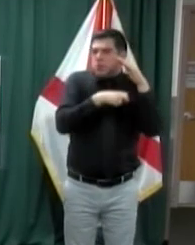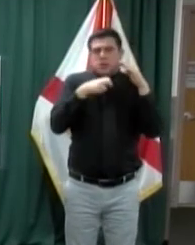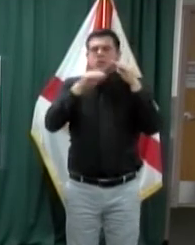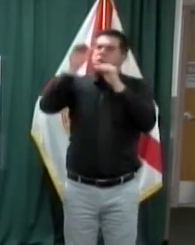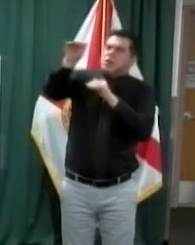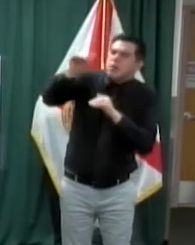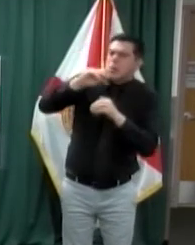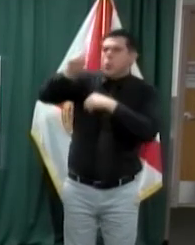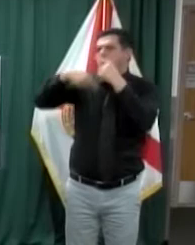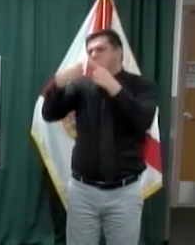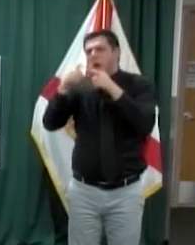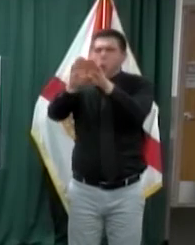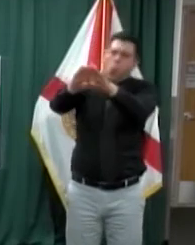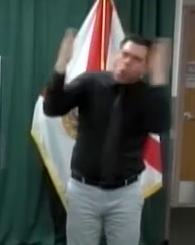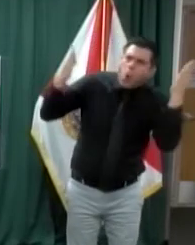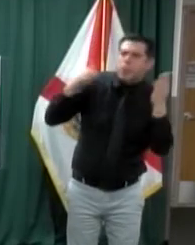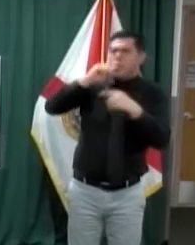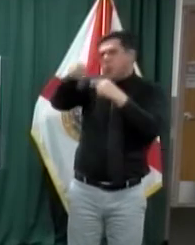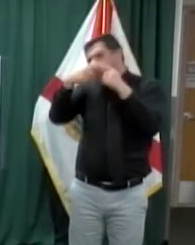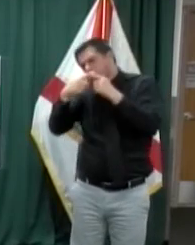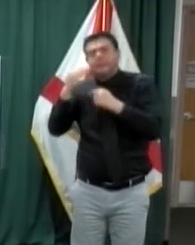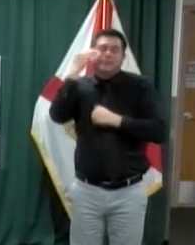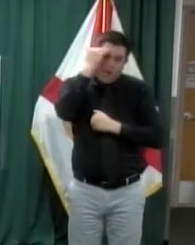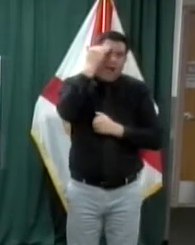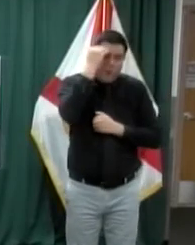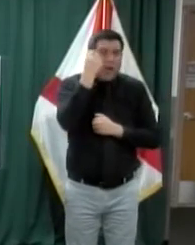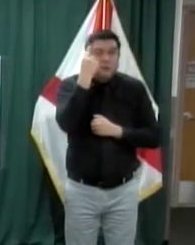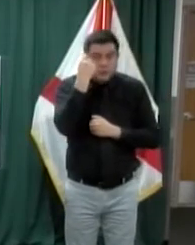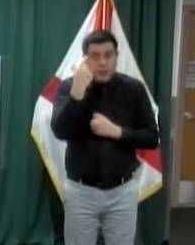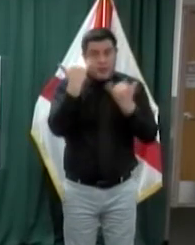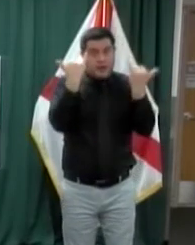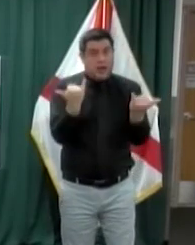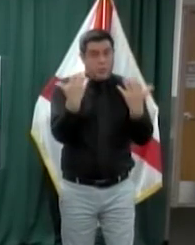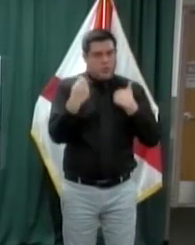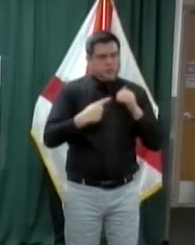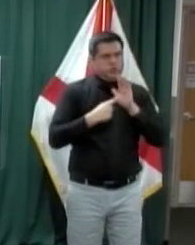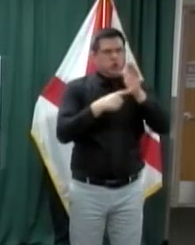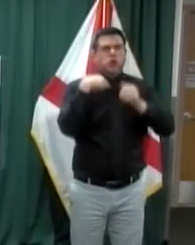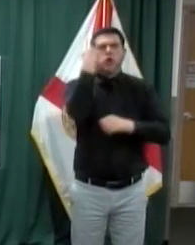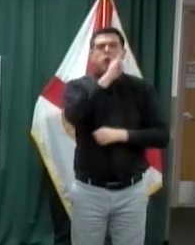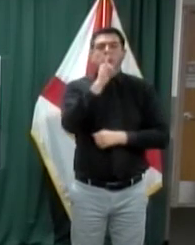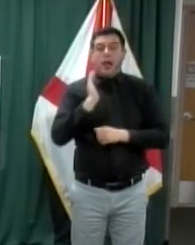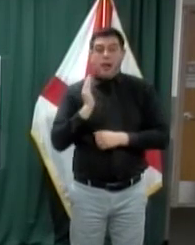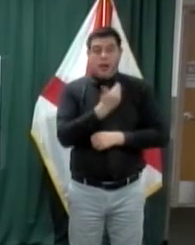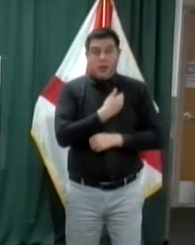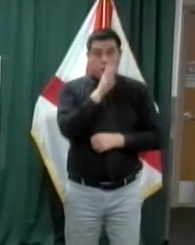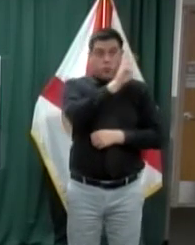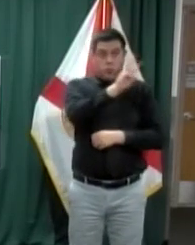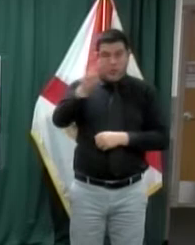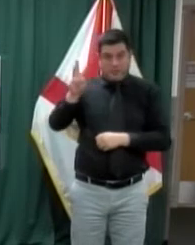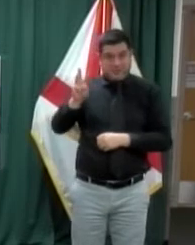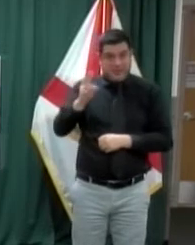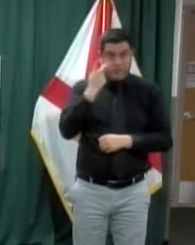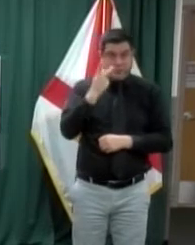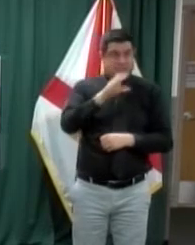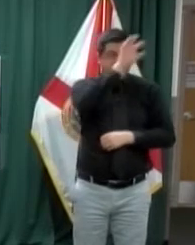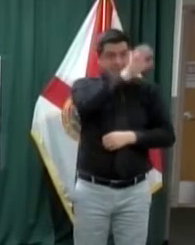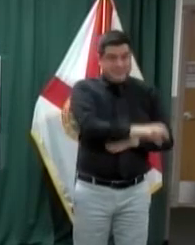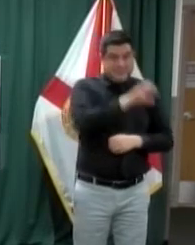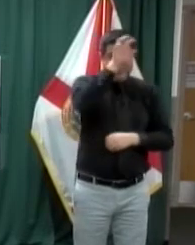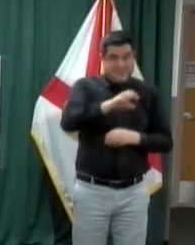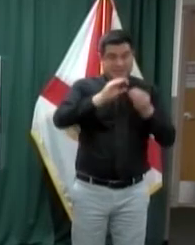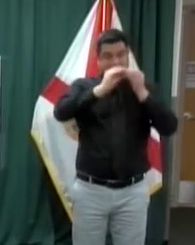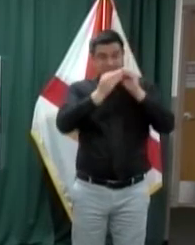you today is the new dashboard that we've unveiled here at Seminole County. The dashboard has been put together by our